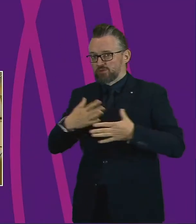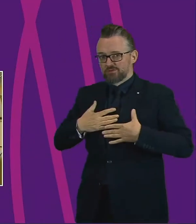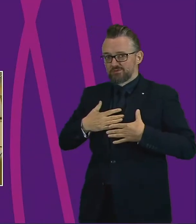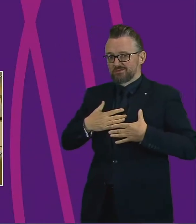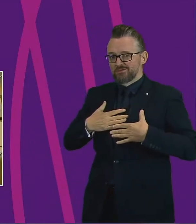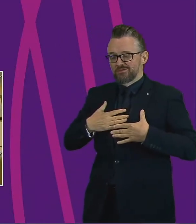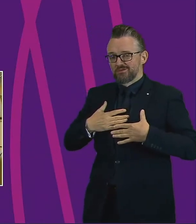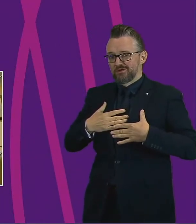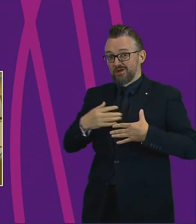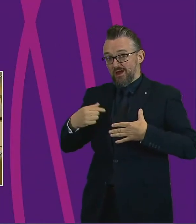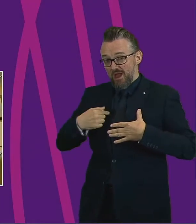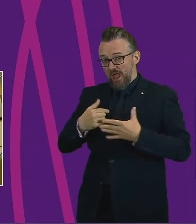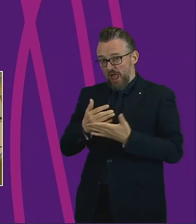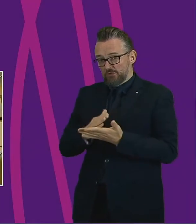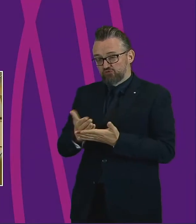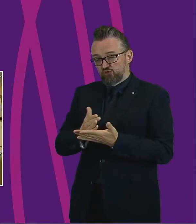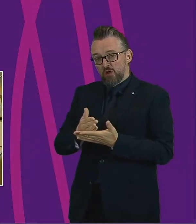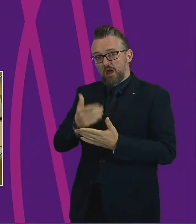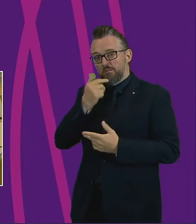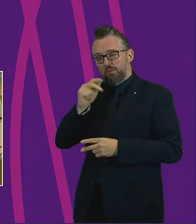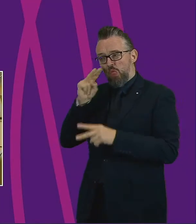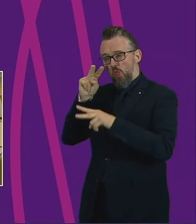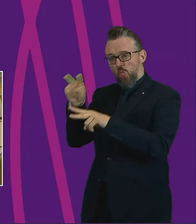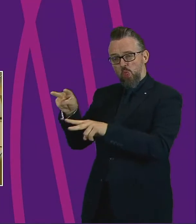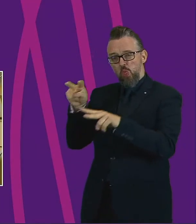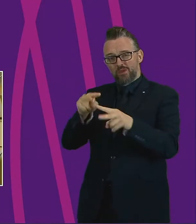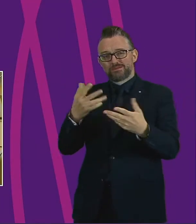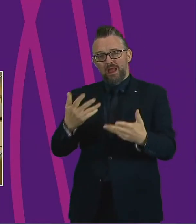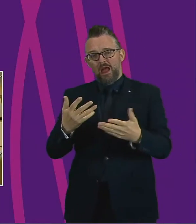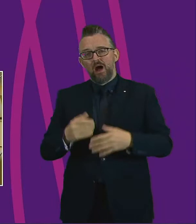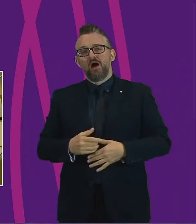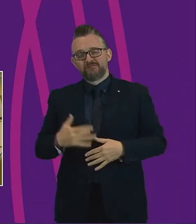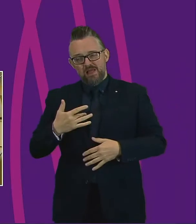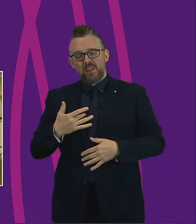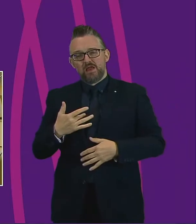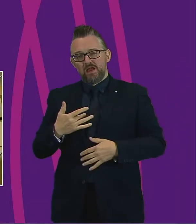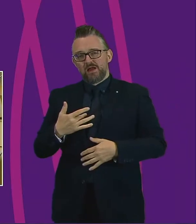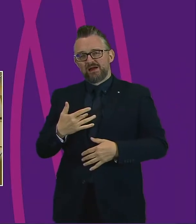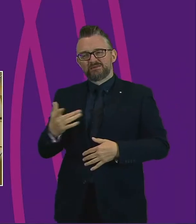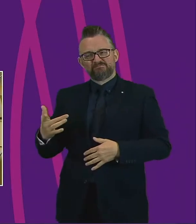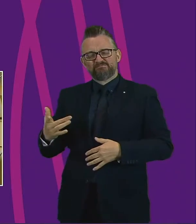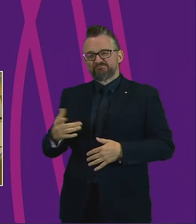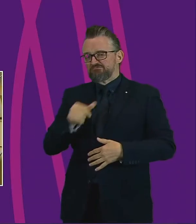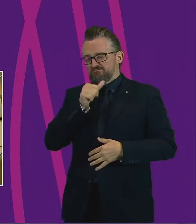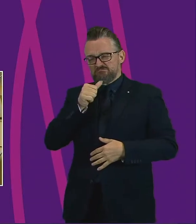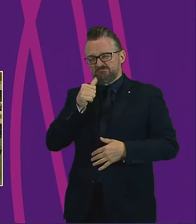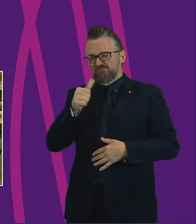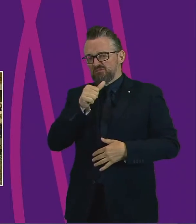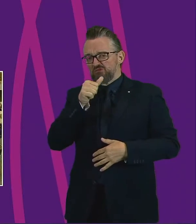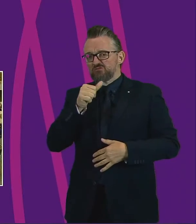sure that people looking at that right now will be seeing a particularly appealing picture.